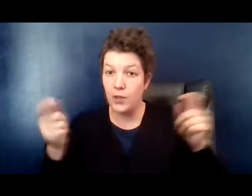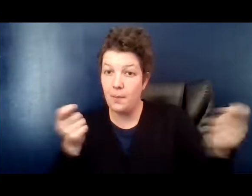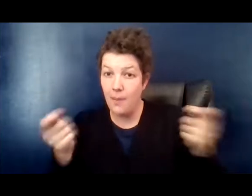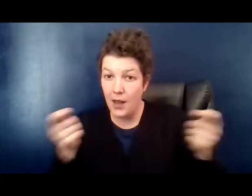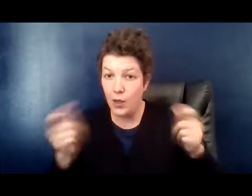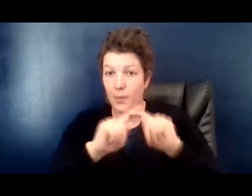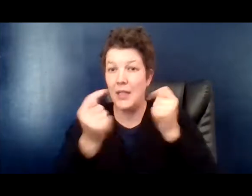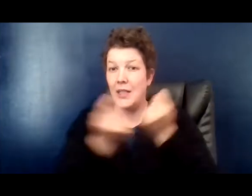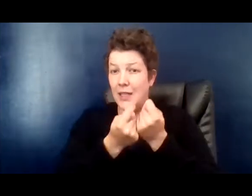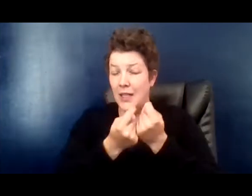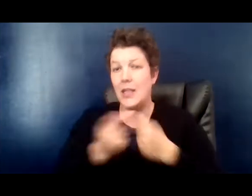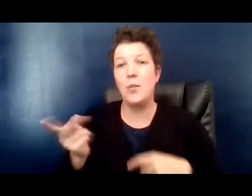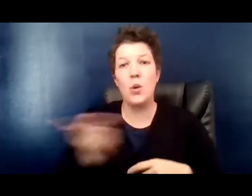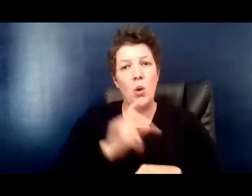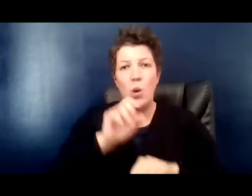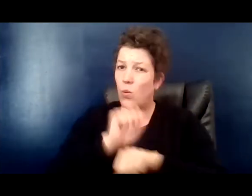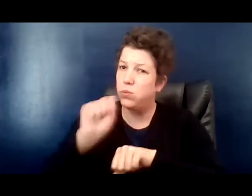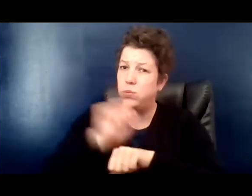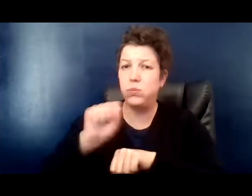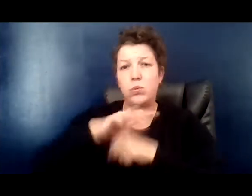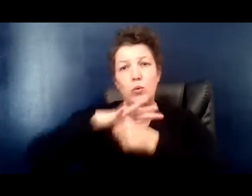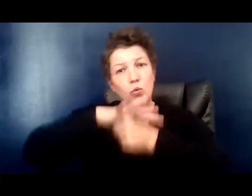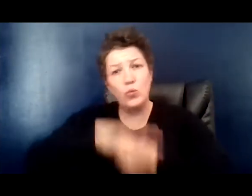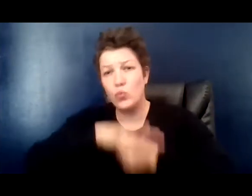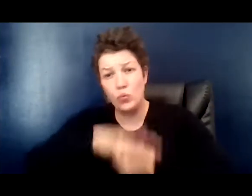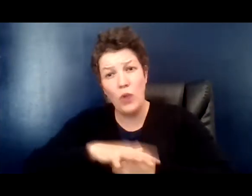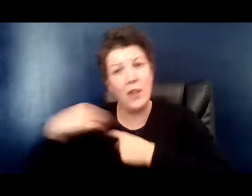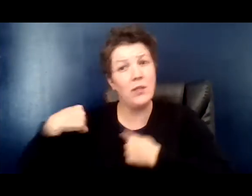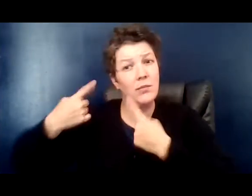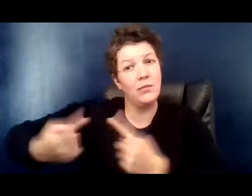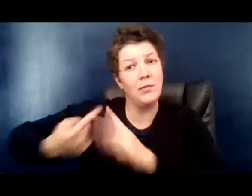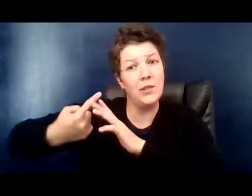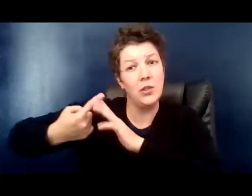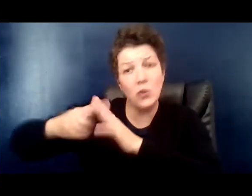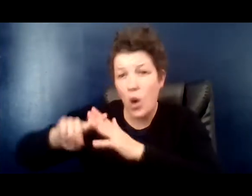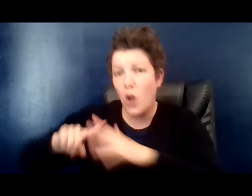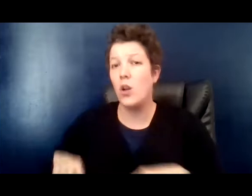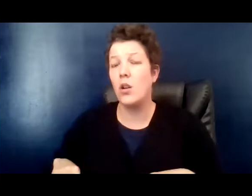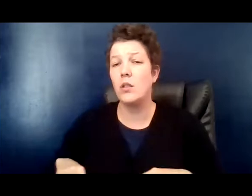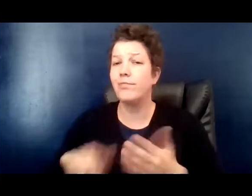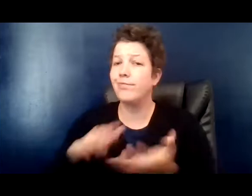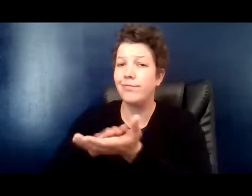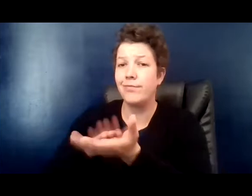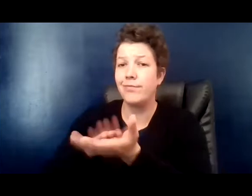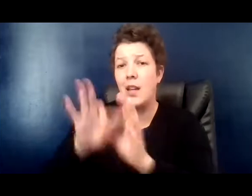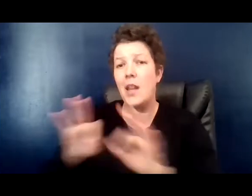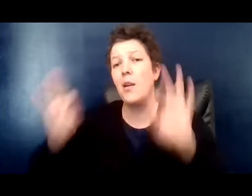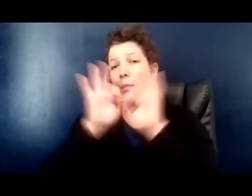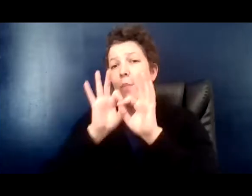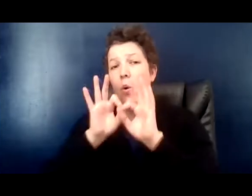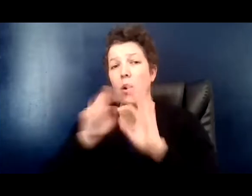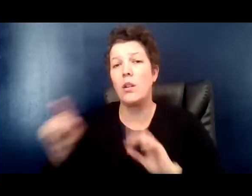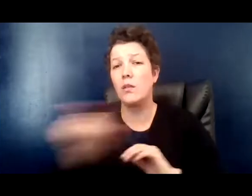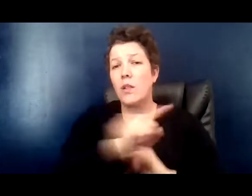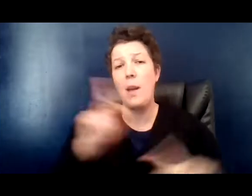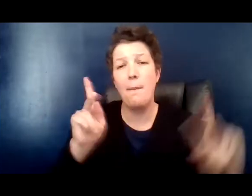are extremely stressed. There's some more of our health people in the back of the room, but again, it's really important for the public to know and